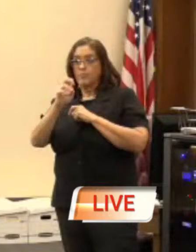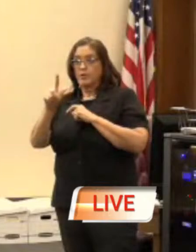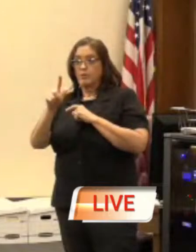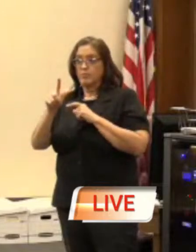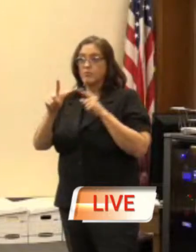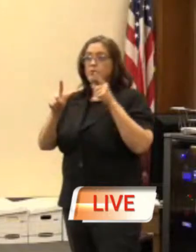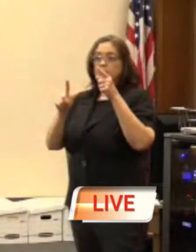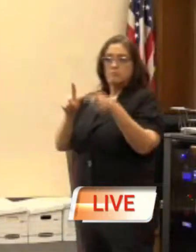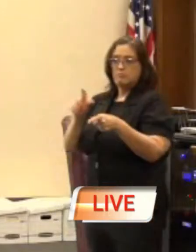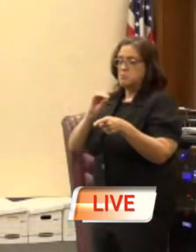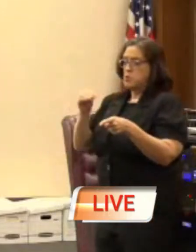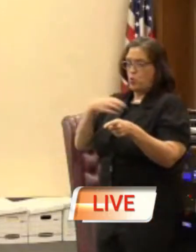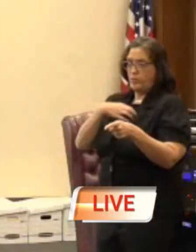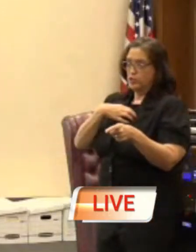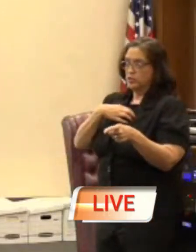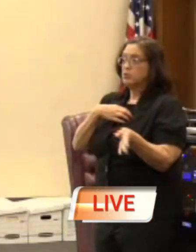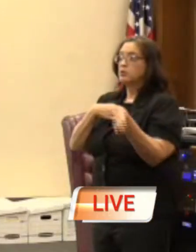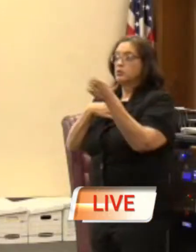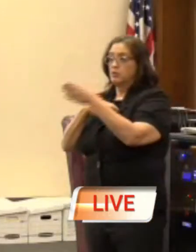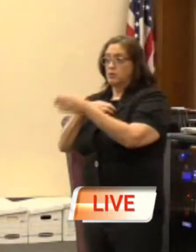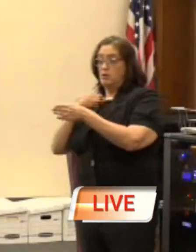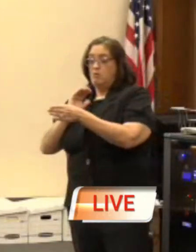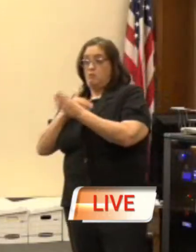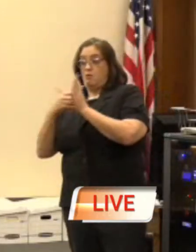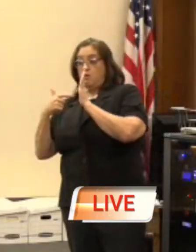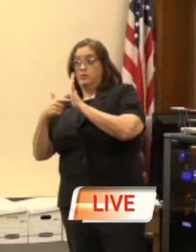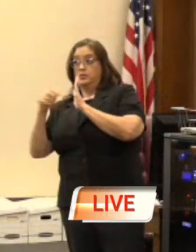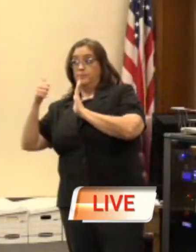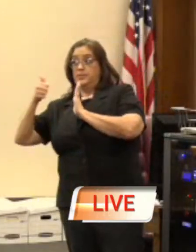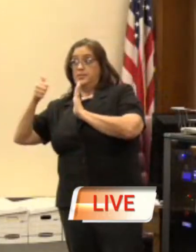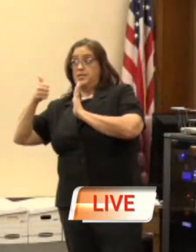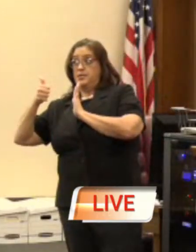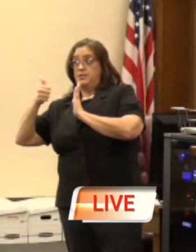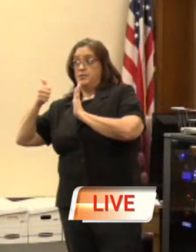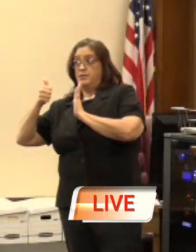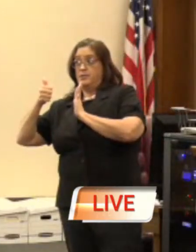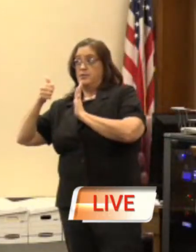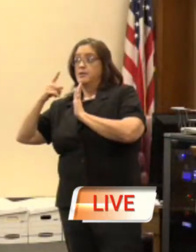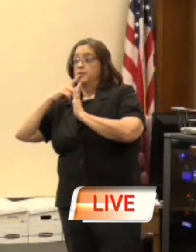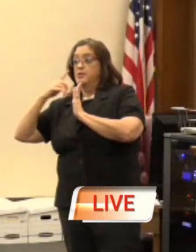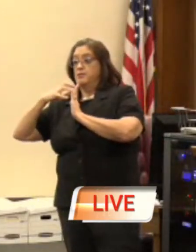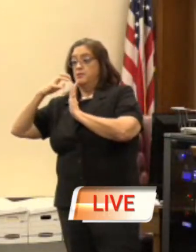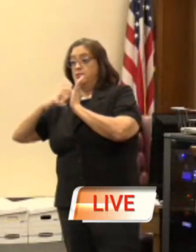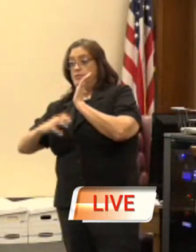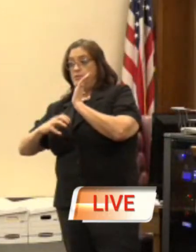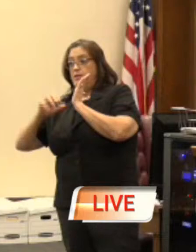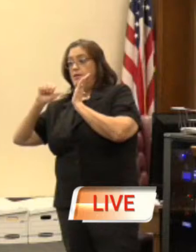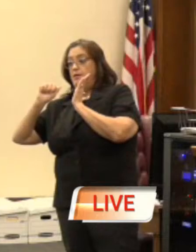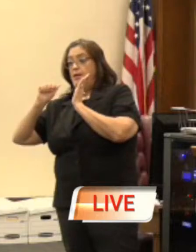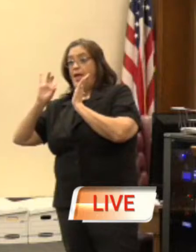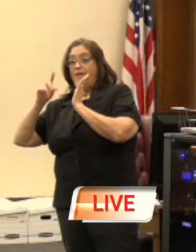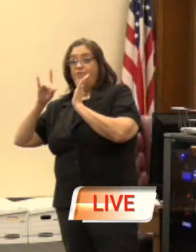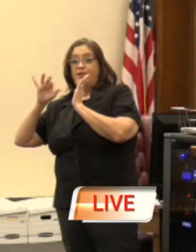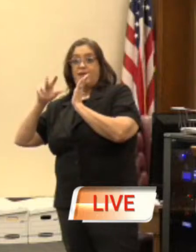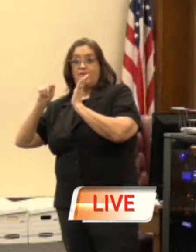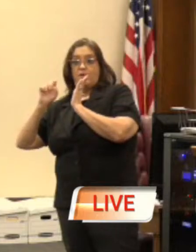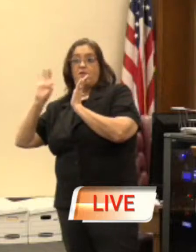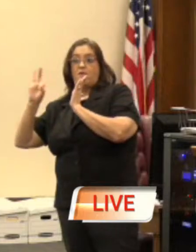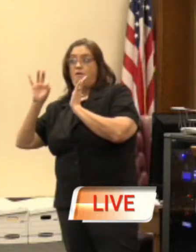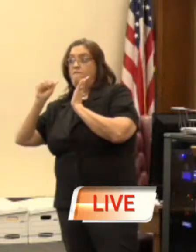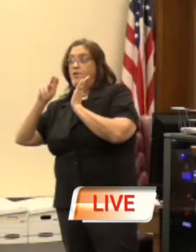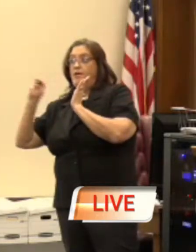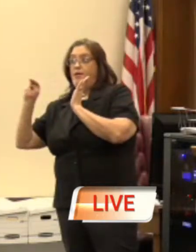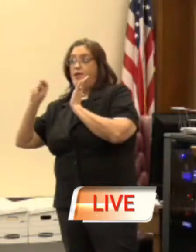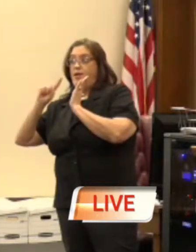No objection, Your Honor. And Respondents Exhibit 10 is the affidavit of Ann Zimmerman, which we noticed petitioner of our intent